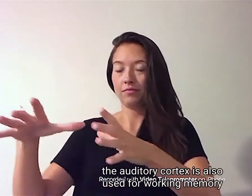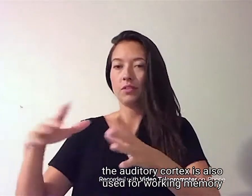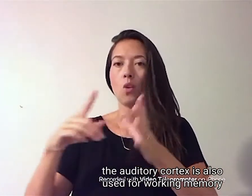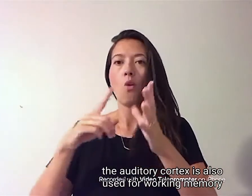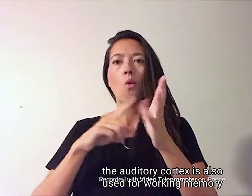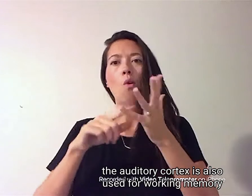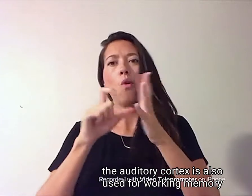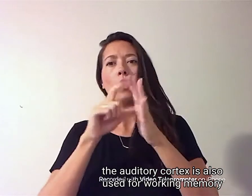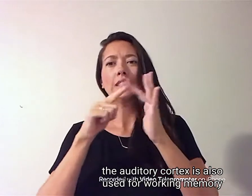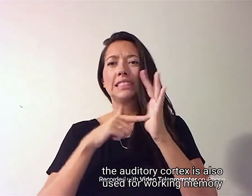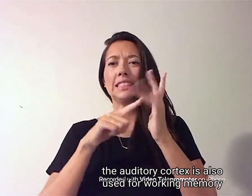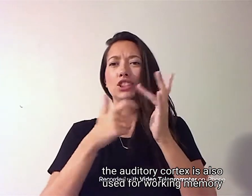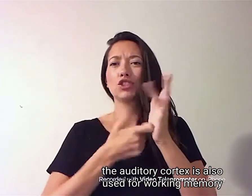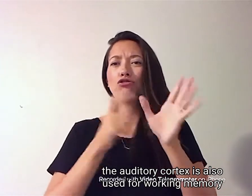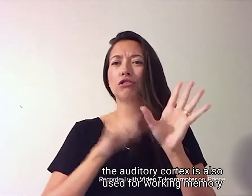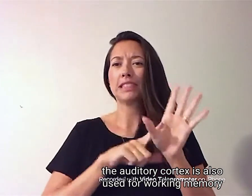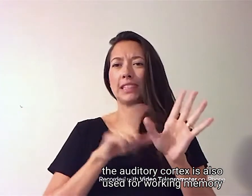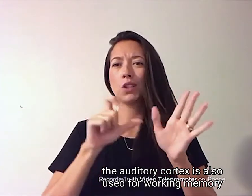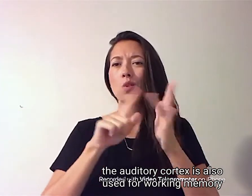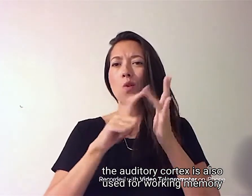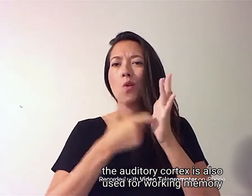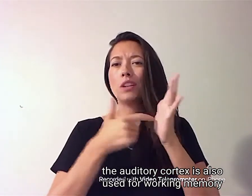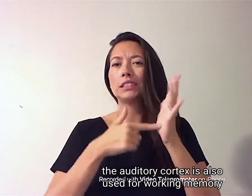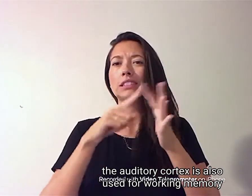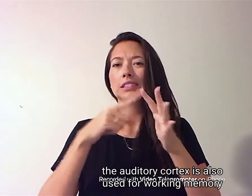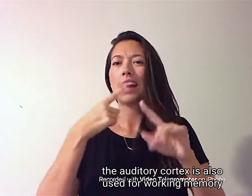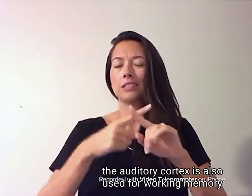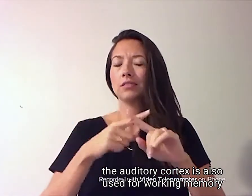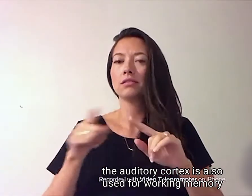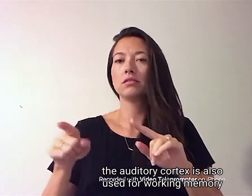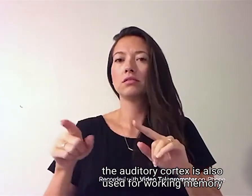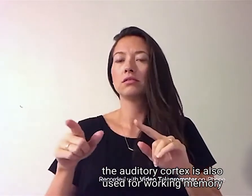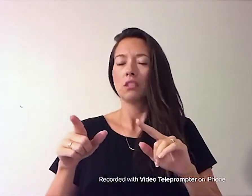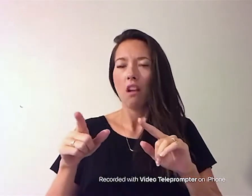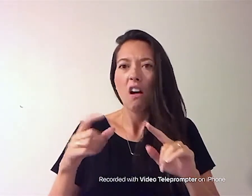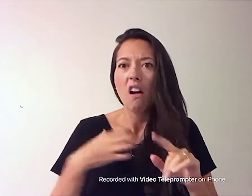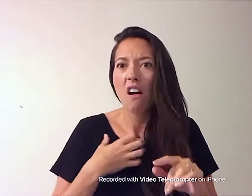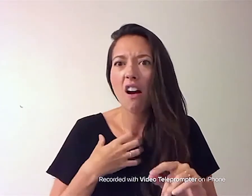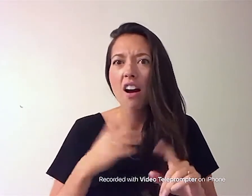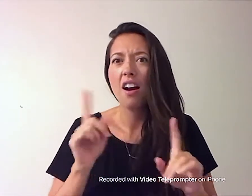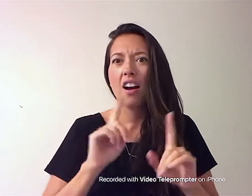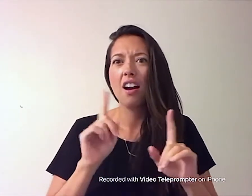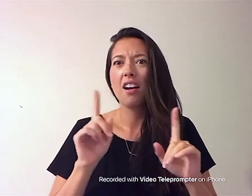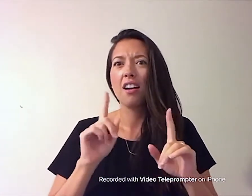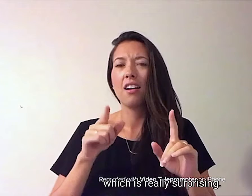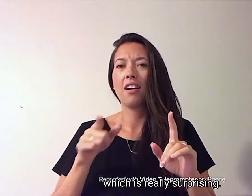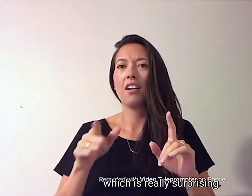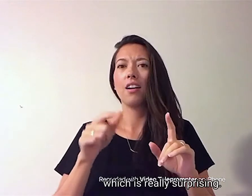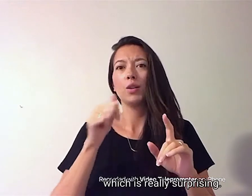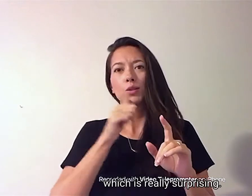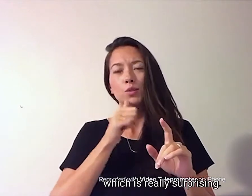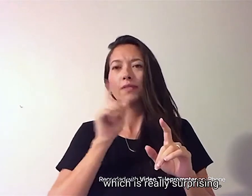cortex is also used for working memory, which is really